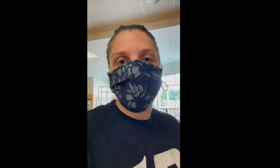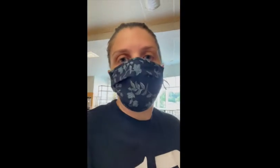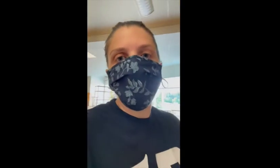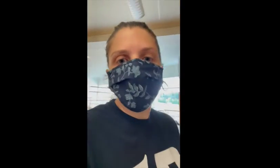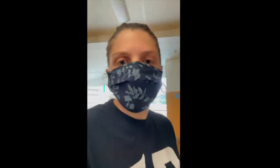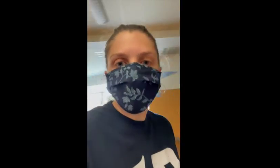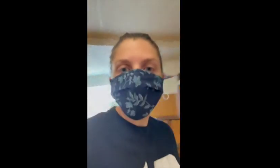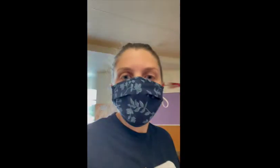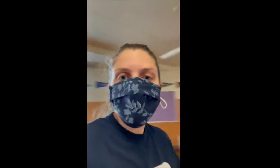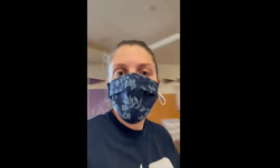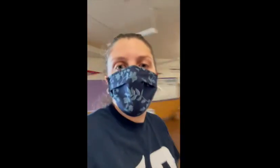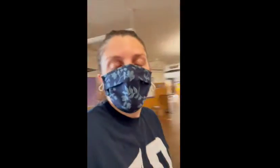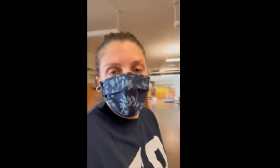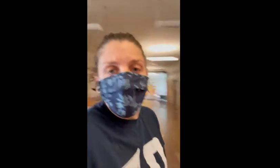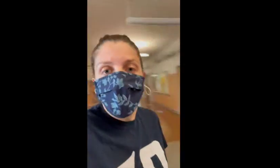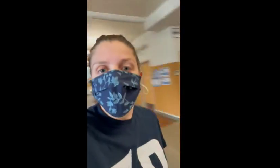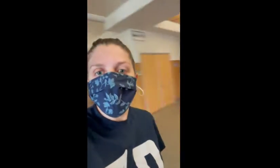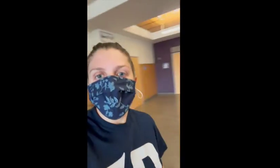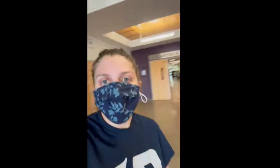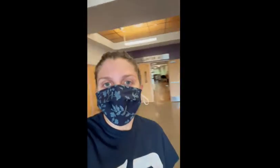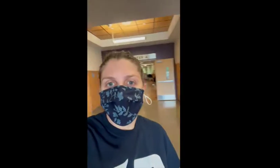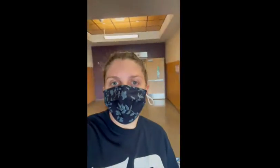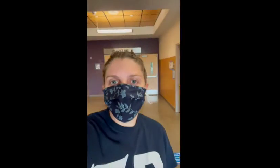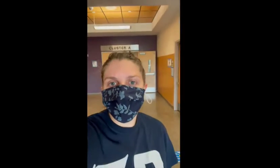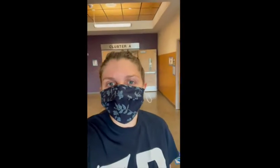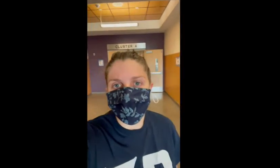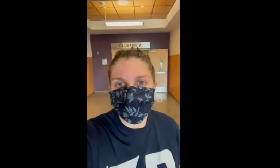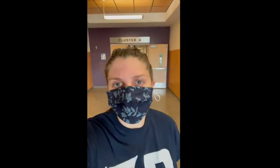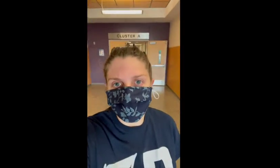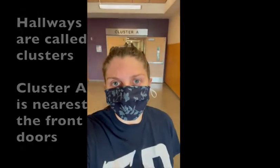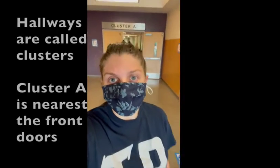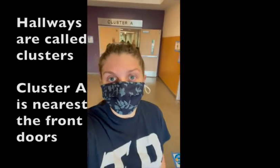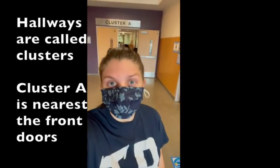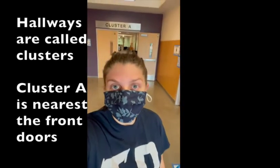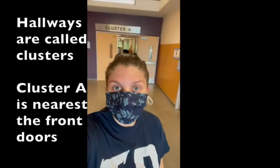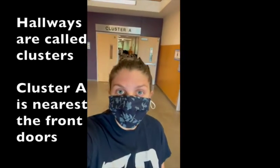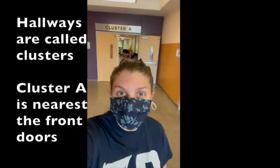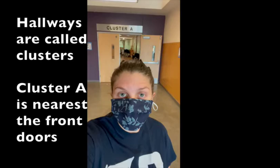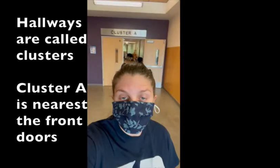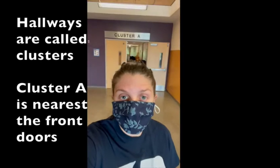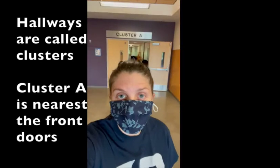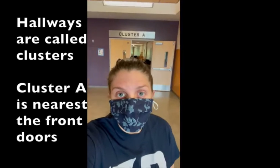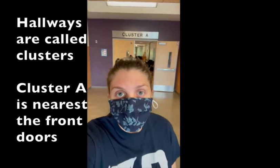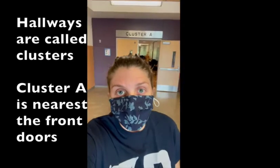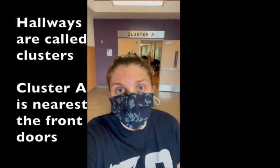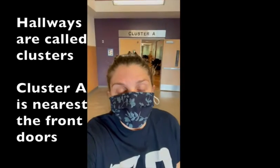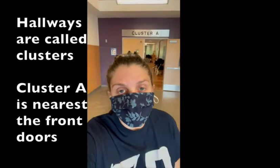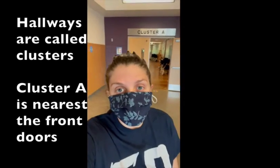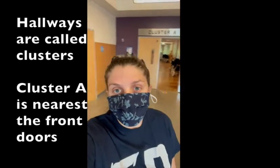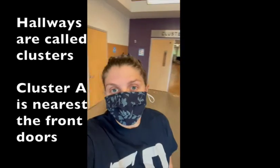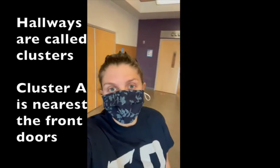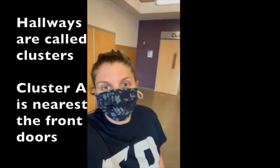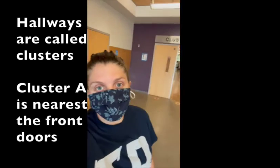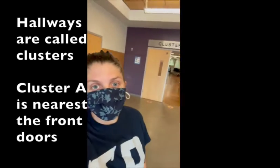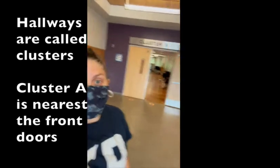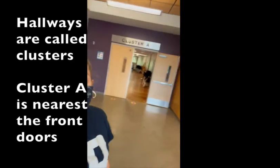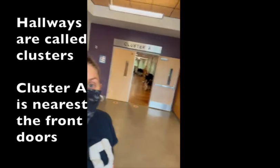okay? All of our hallways are in clusters. So you might hear someone refer to cluster